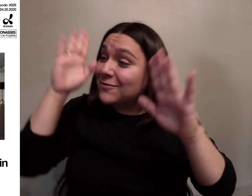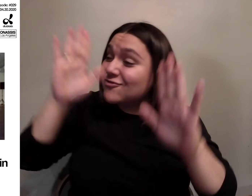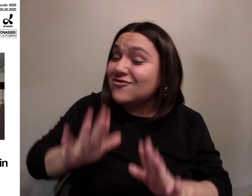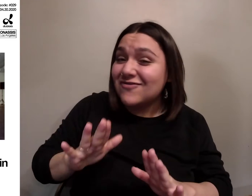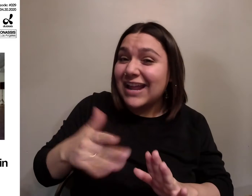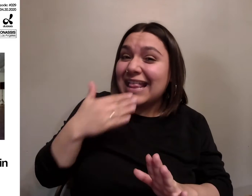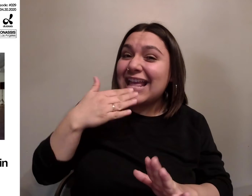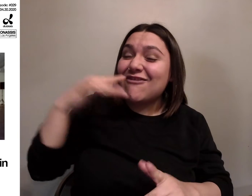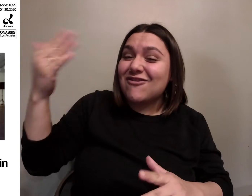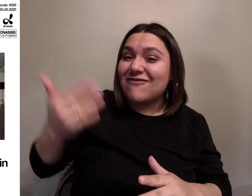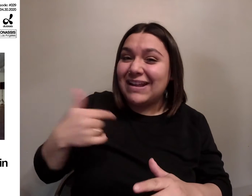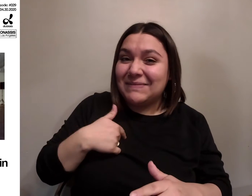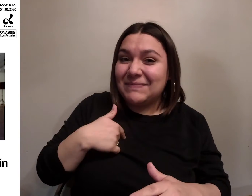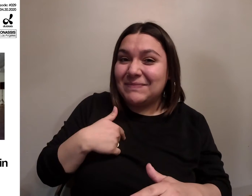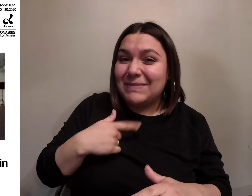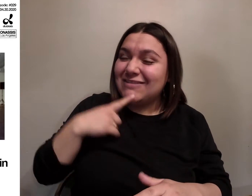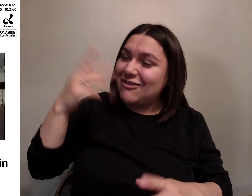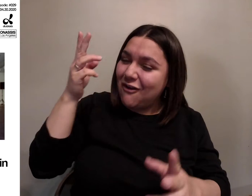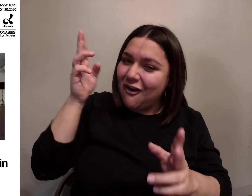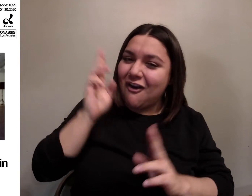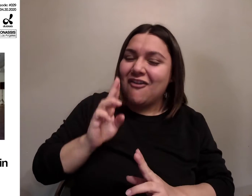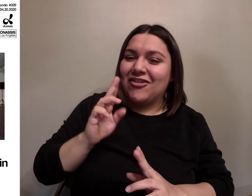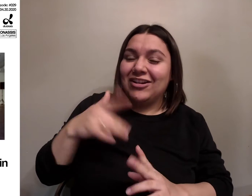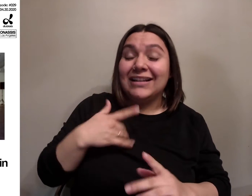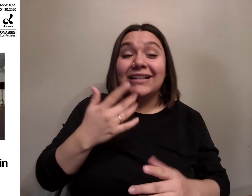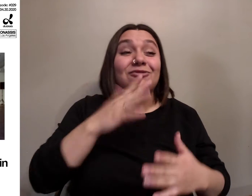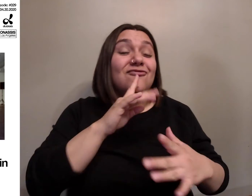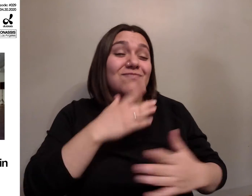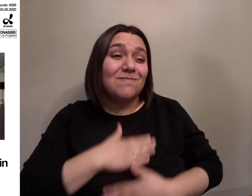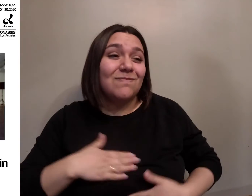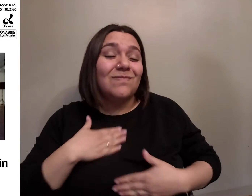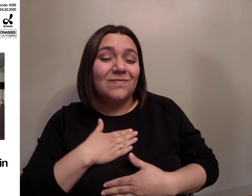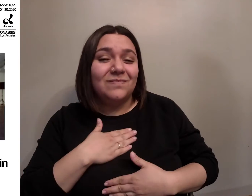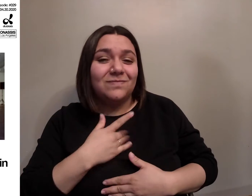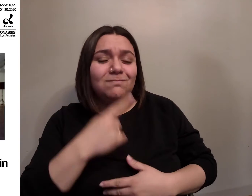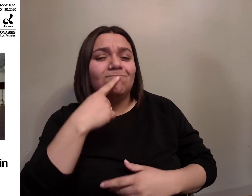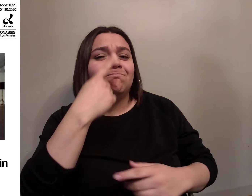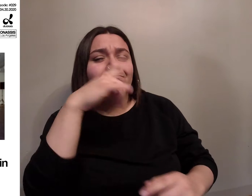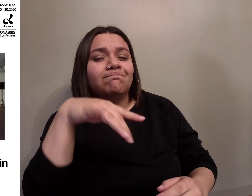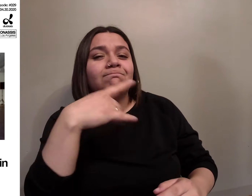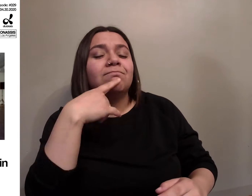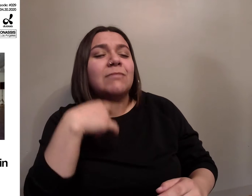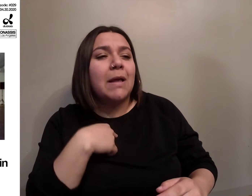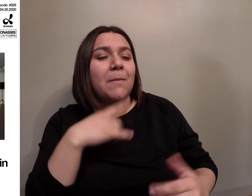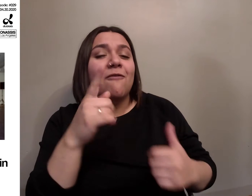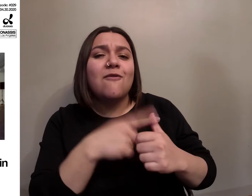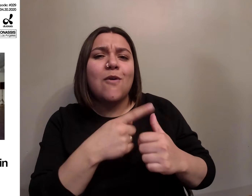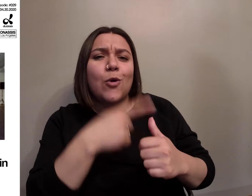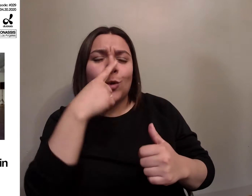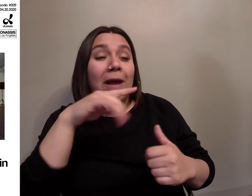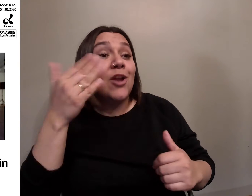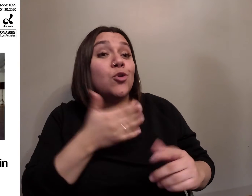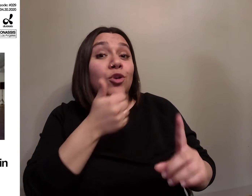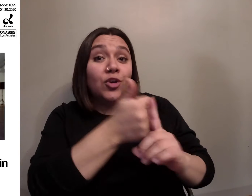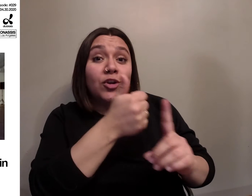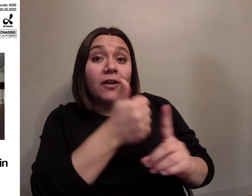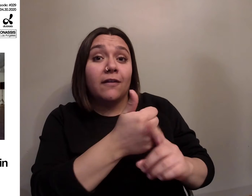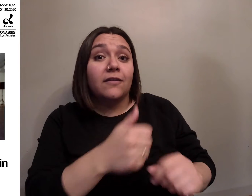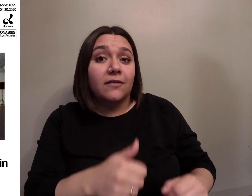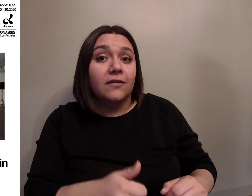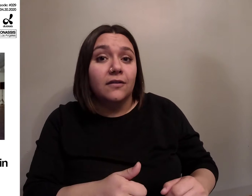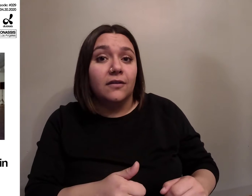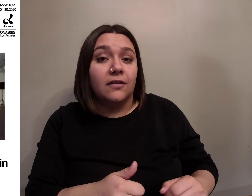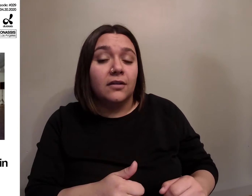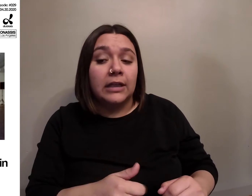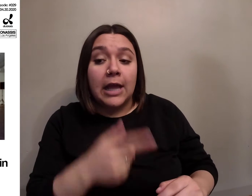Thank you for inviting me. Well, It's an honor. It's a pleasure. It's a pleasure. Tell me how. First of all, could you introduce